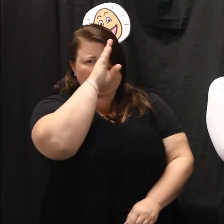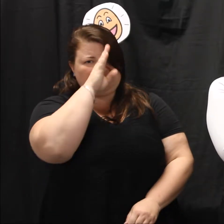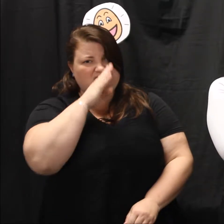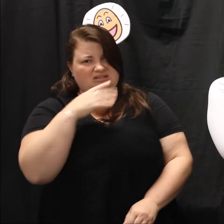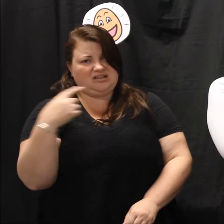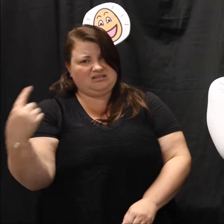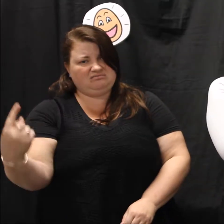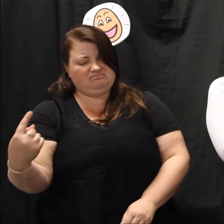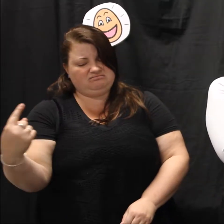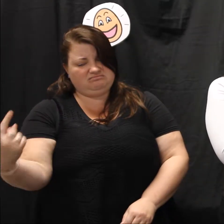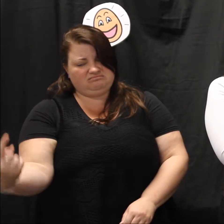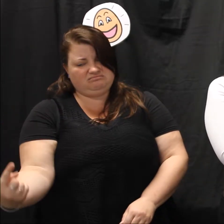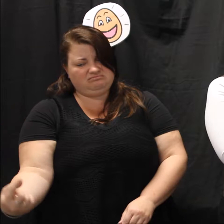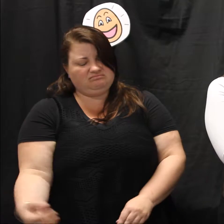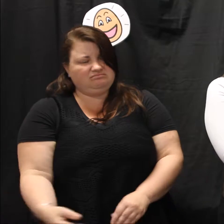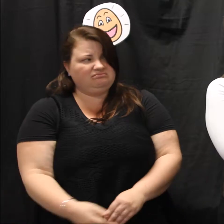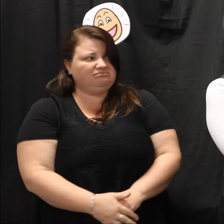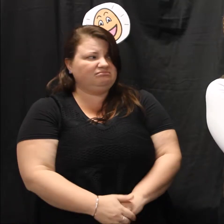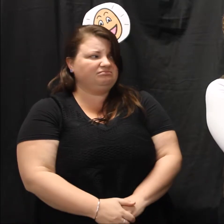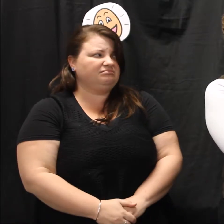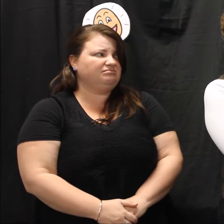alone.